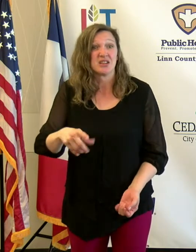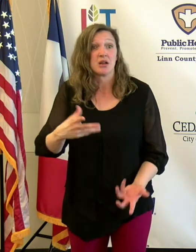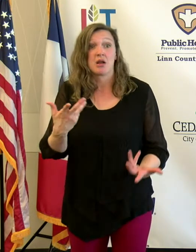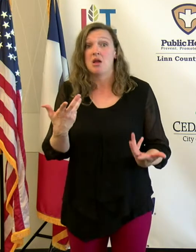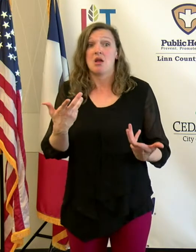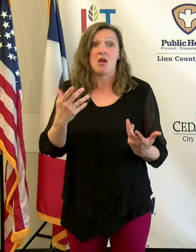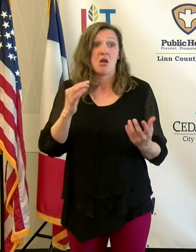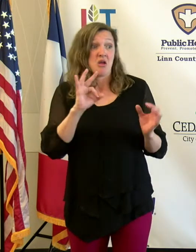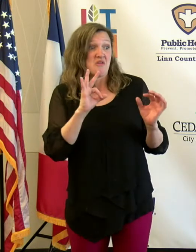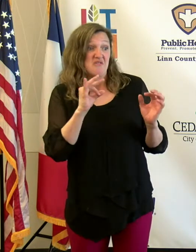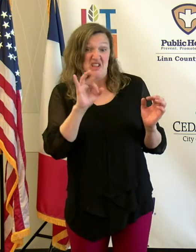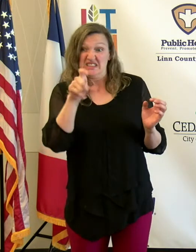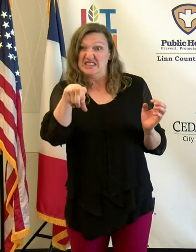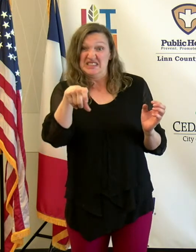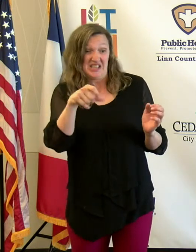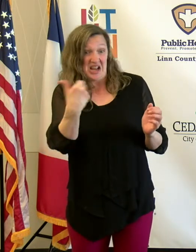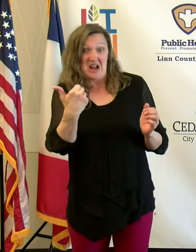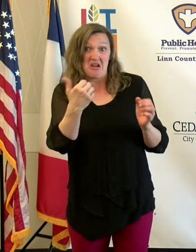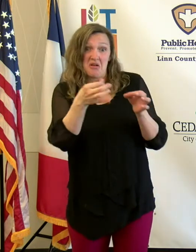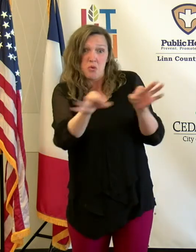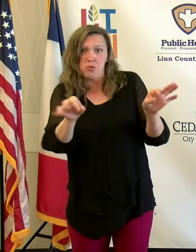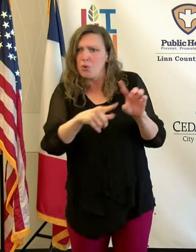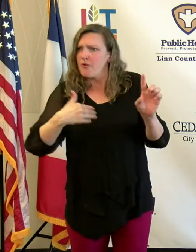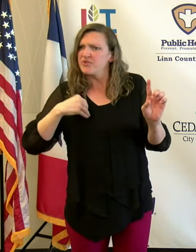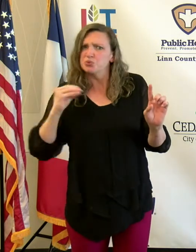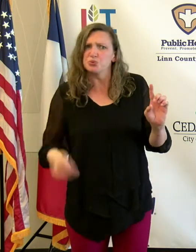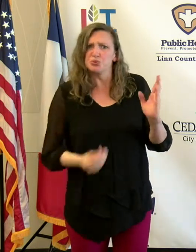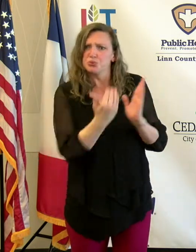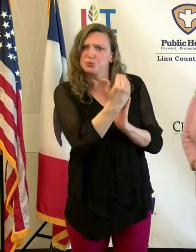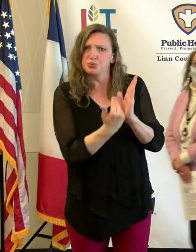that can help us with that interpretation. Thank you.